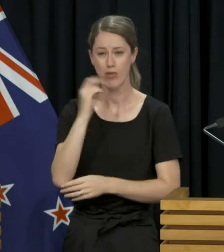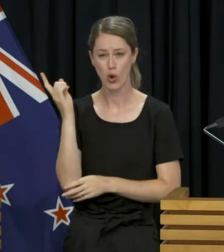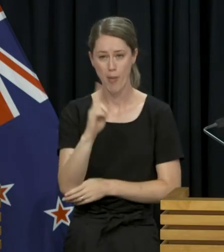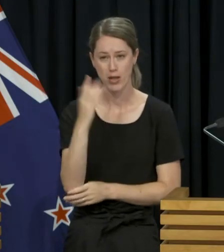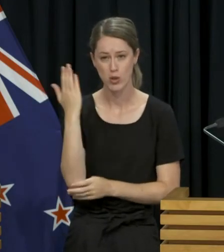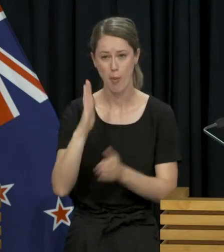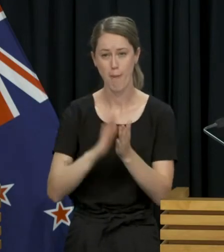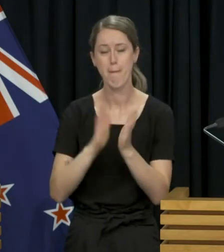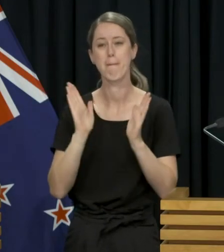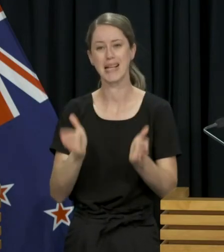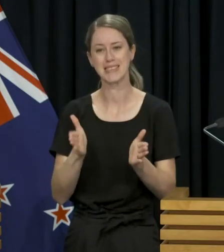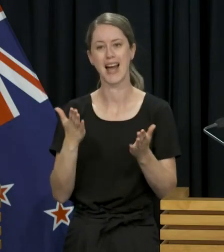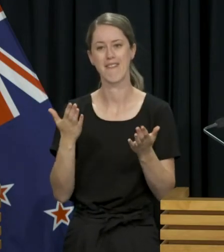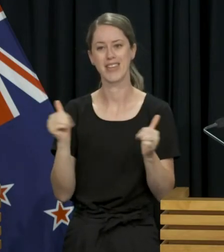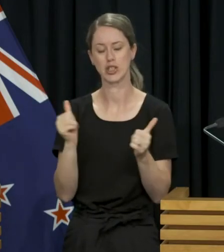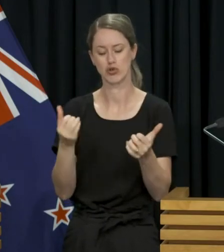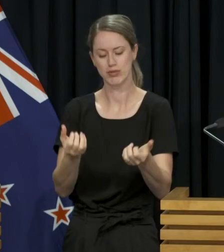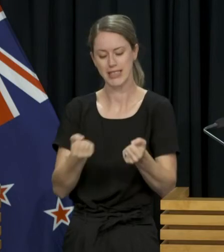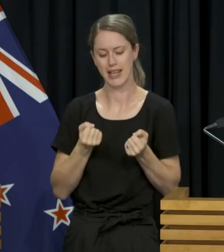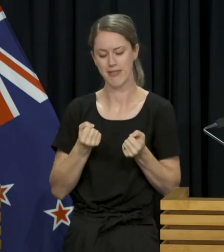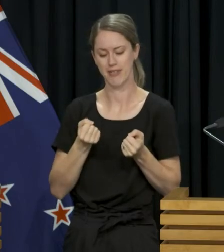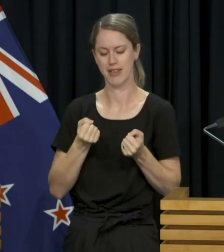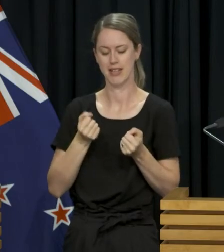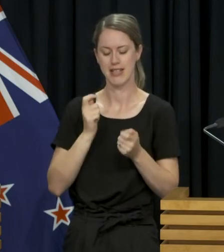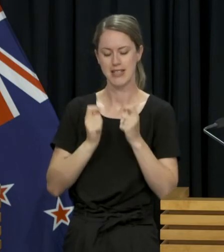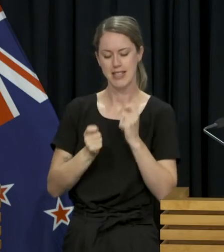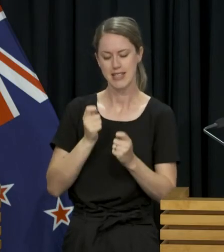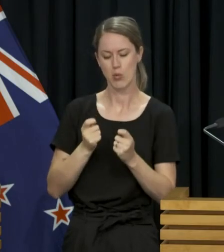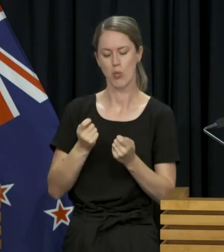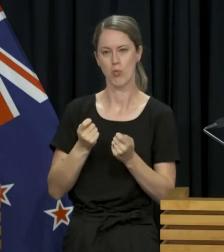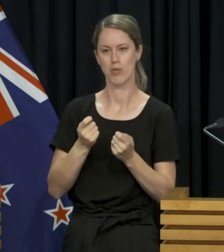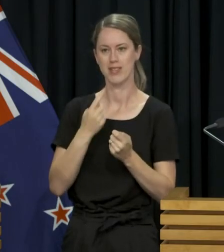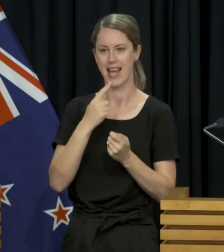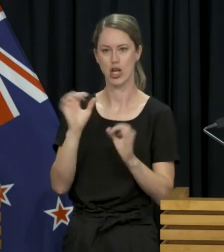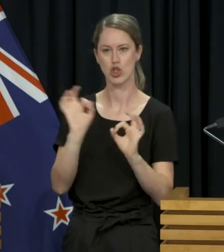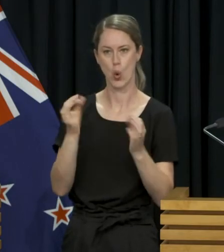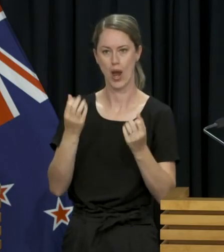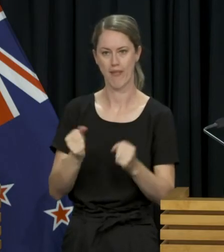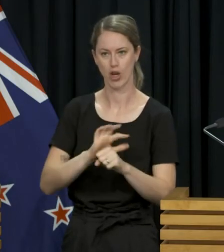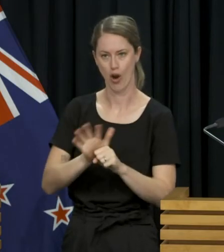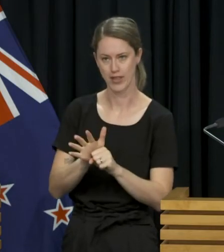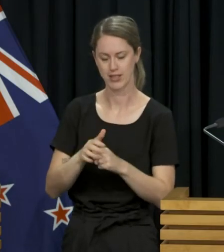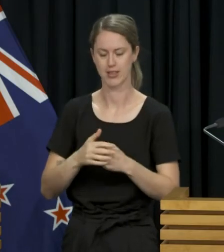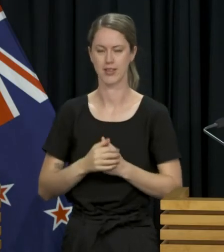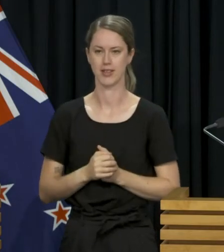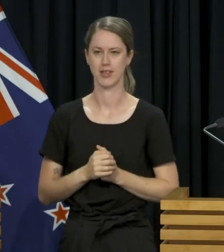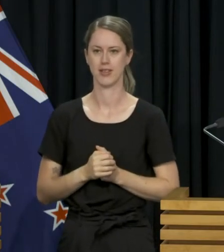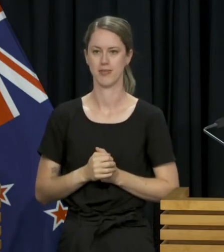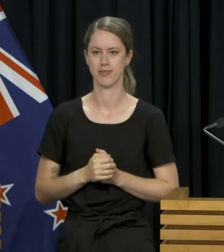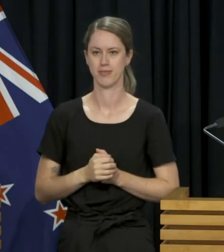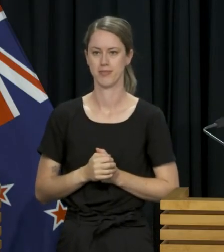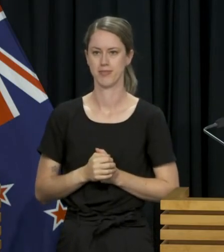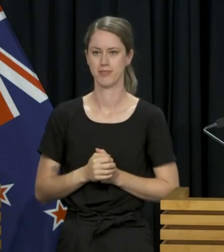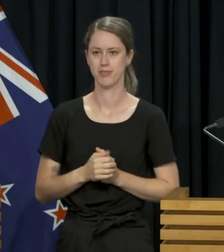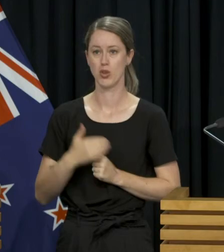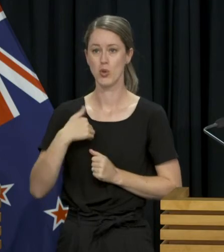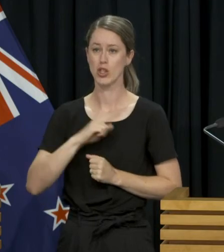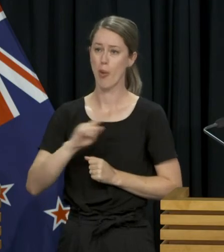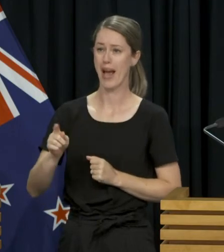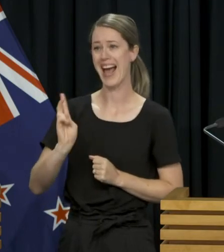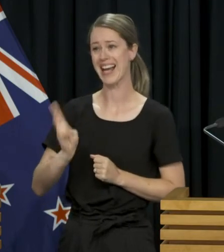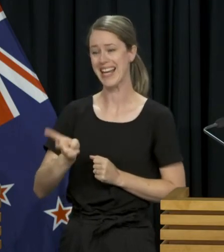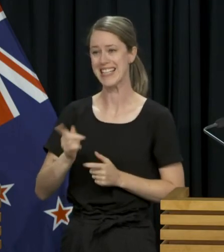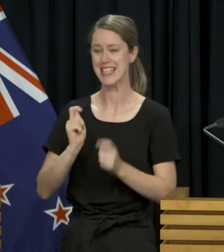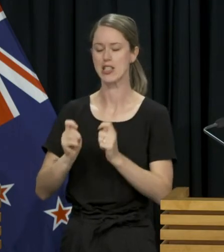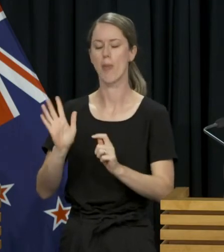to have had a negative test result. People won't need a negative test result if they have already had one. You don't need another test, but